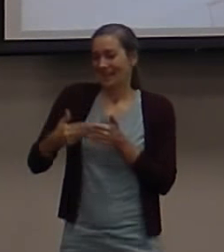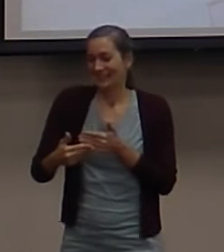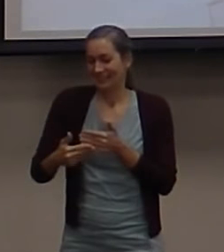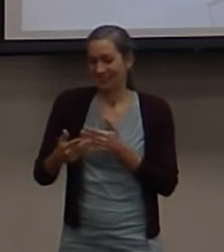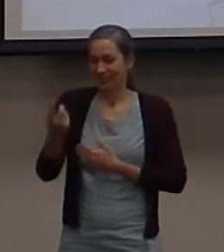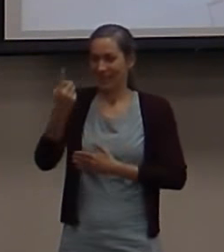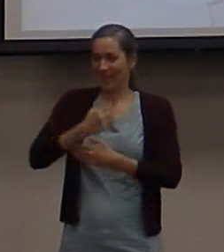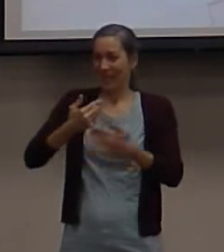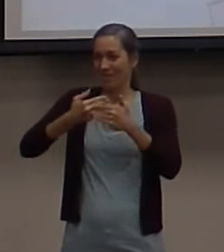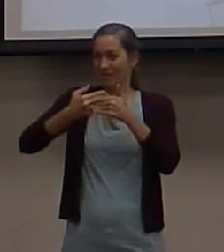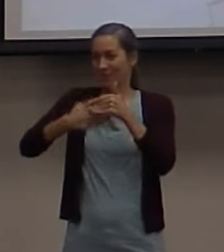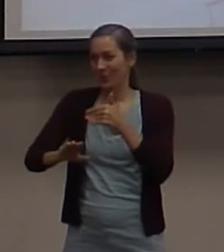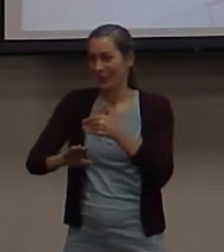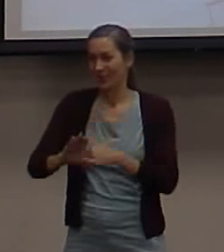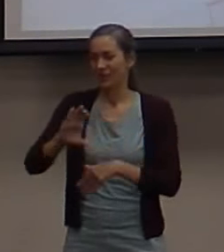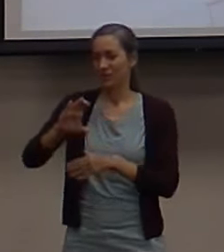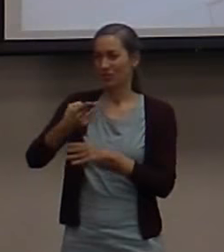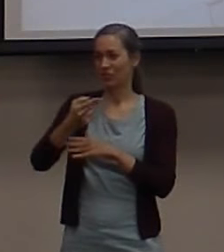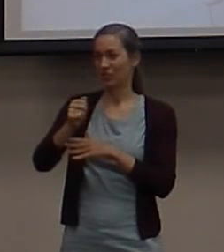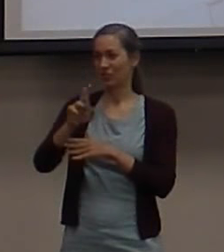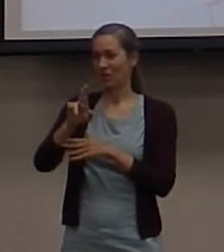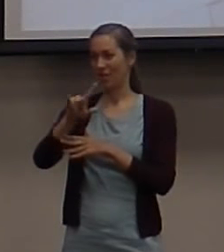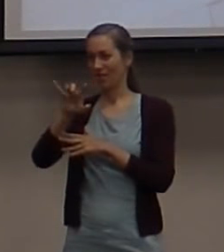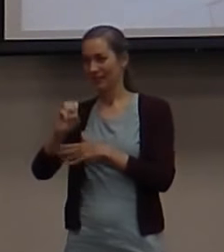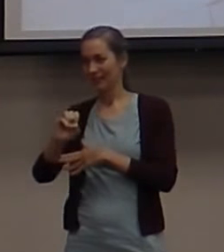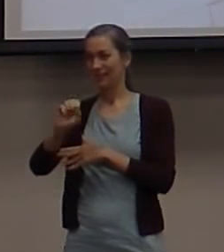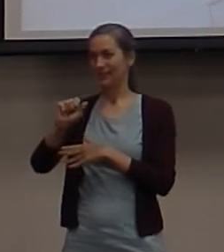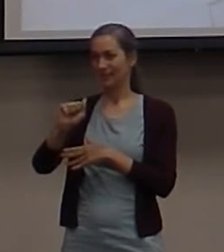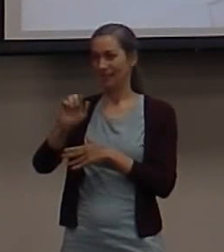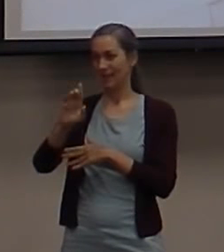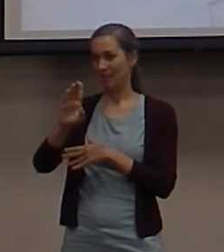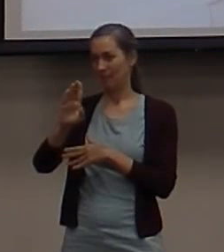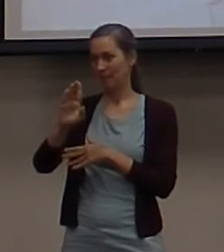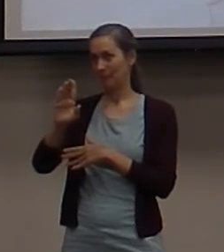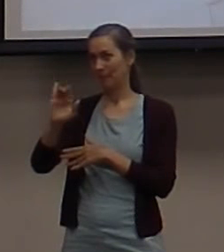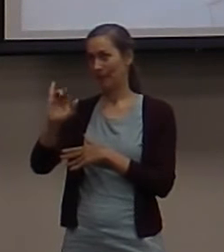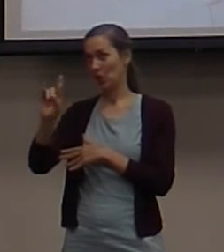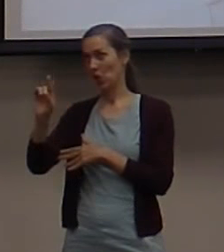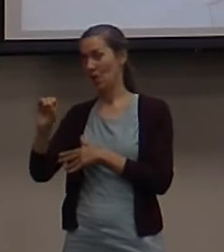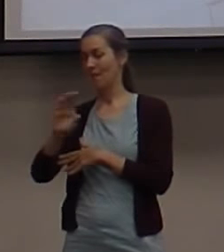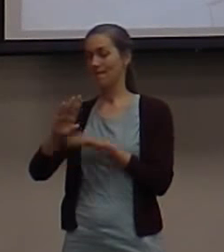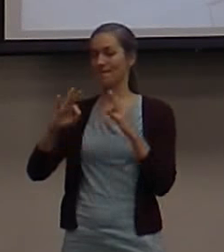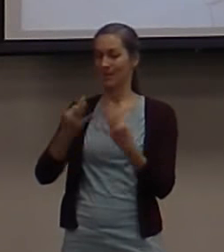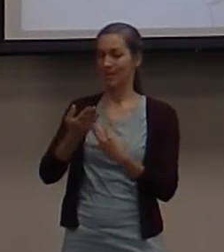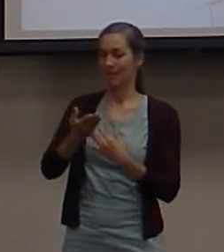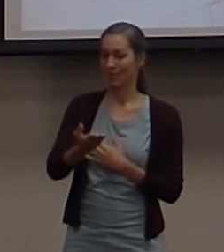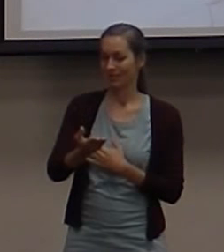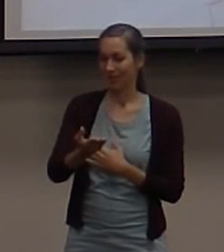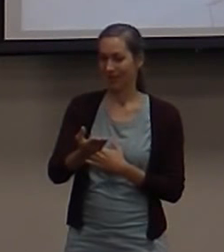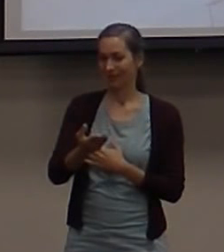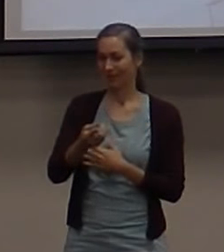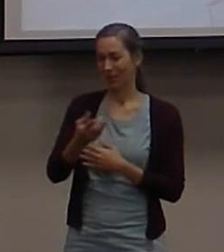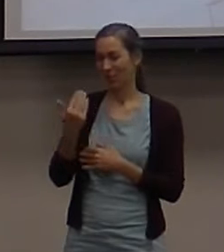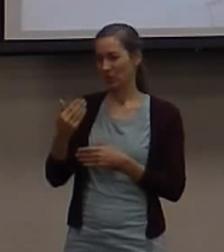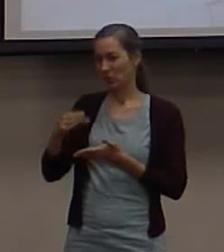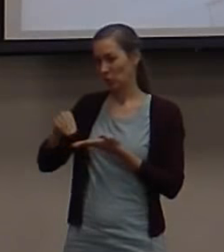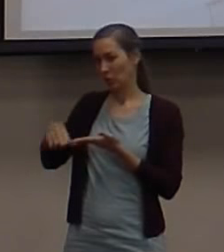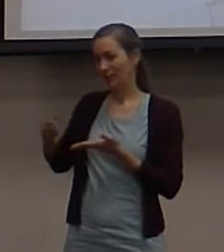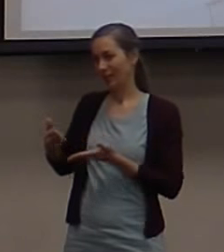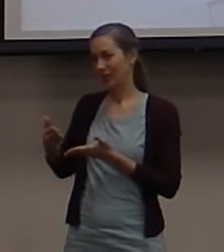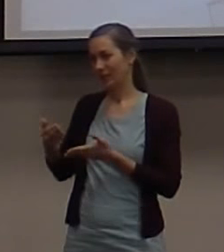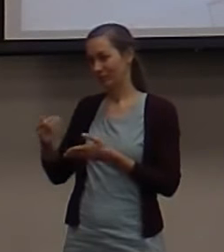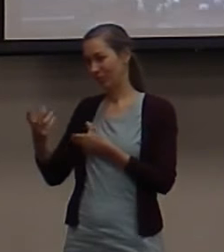Charlie Sabato family was there. For those of you who are teachers, he was one of our students back a ways. Isn't it good to see a faithful Christian still hard at work on